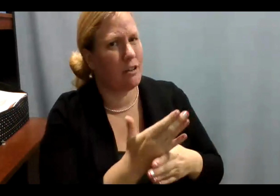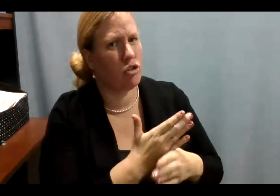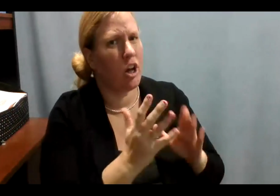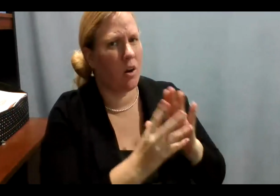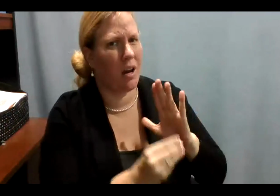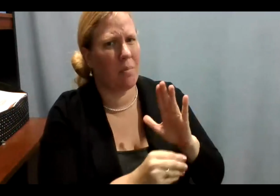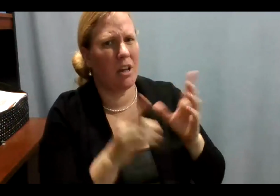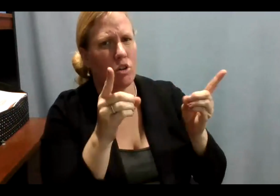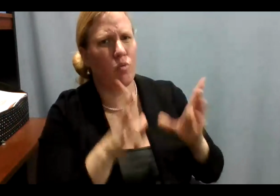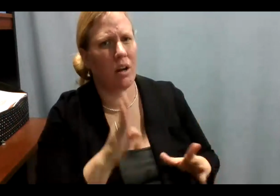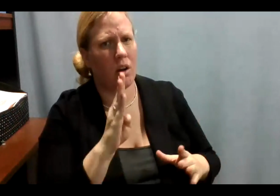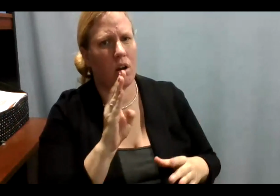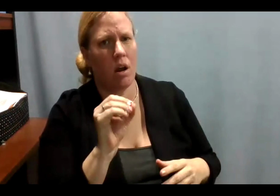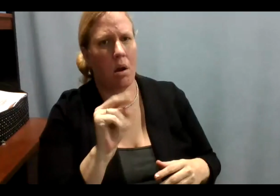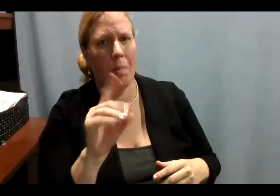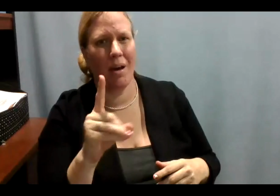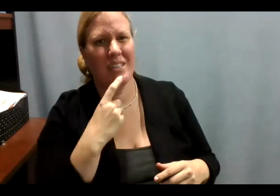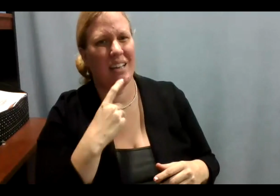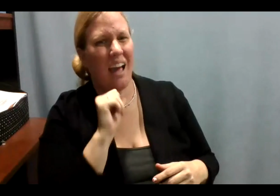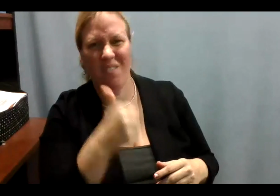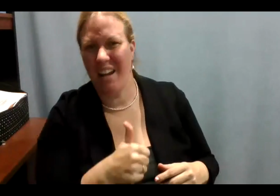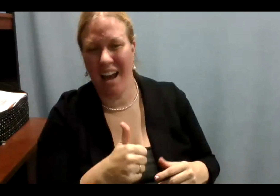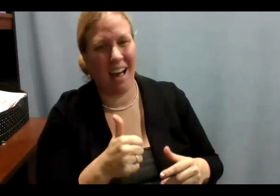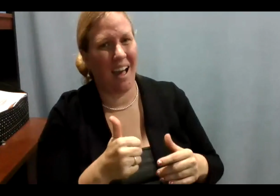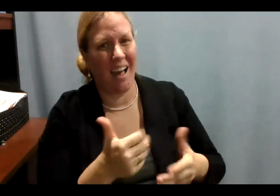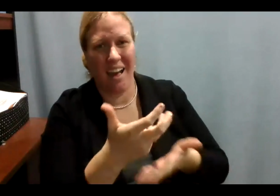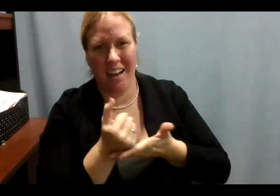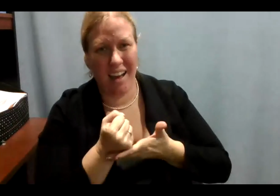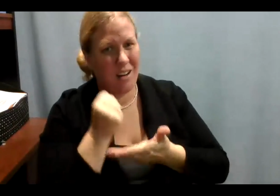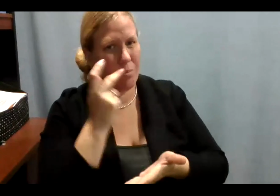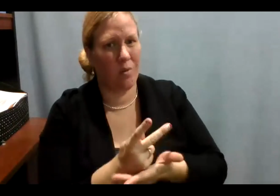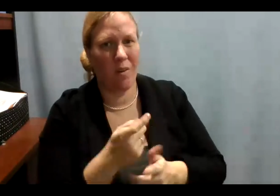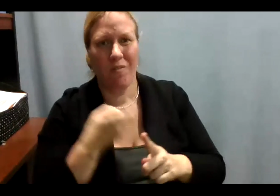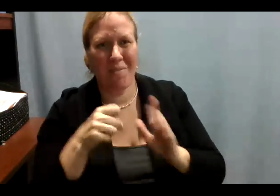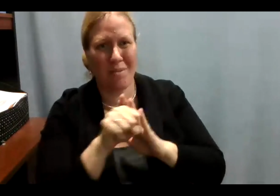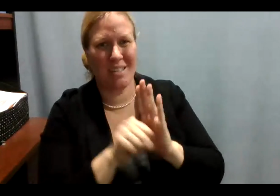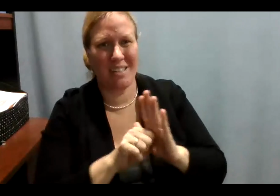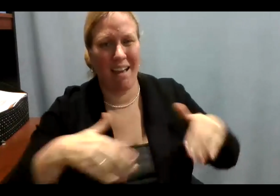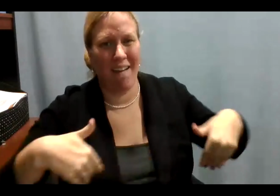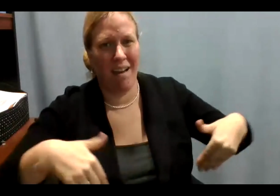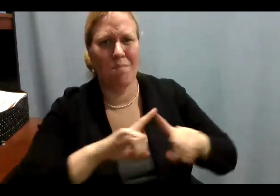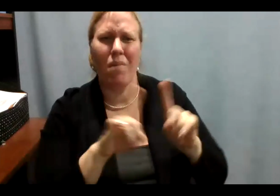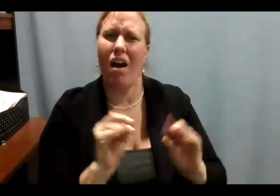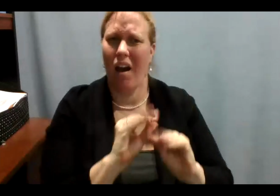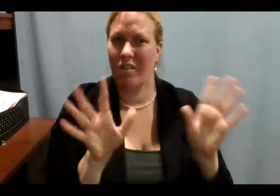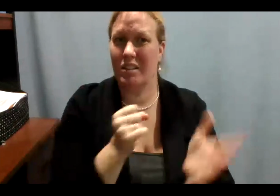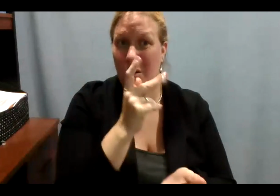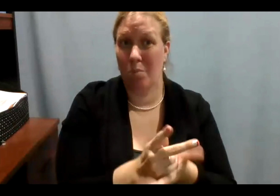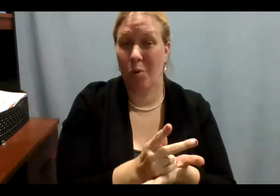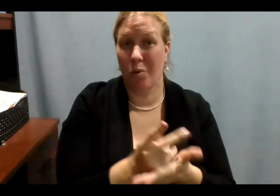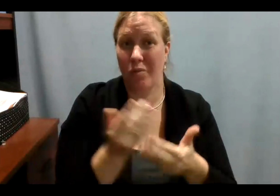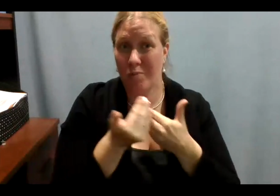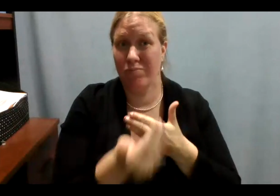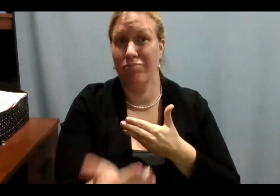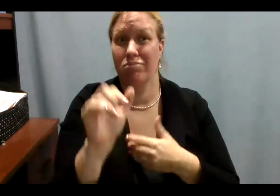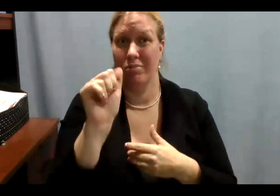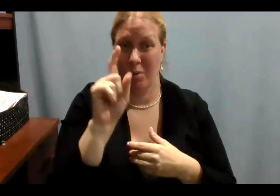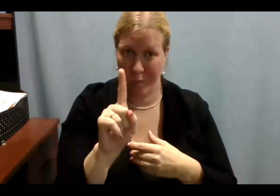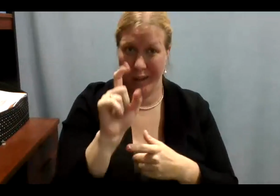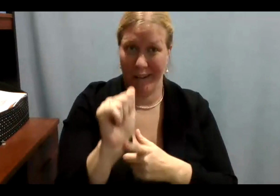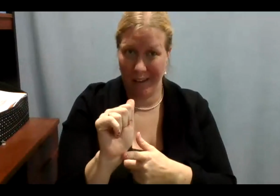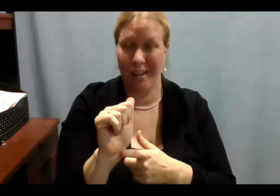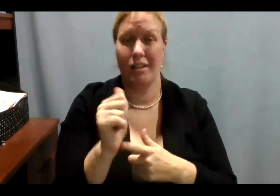an official green light from the state, obviously they have approved us to be able to launch under 1A, so I